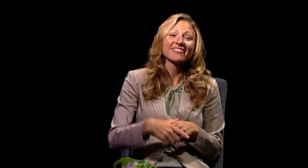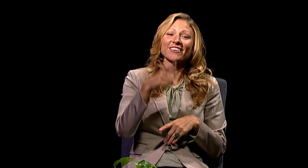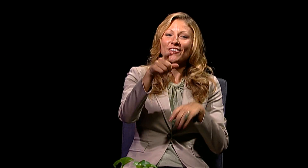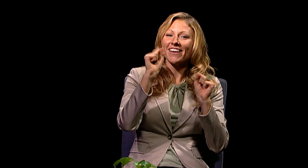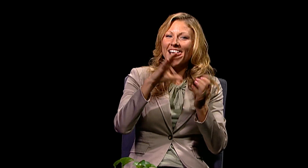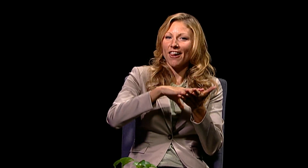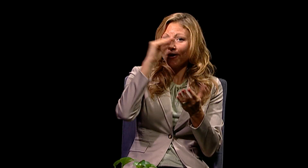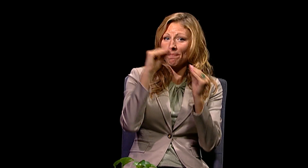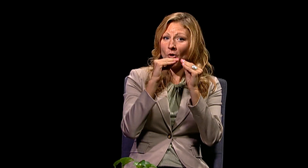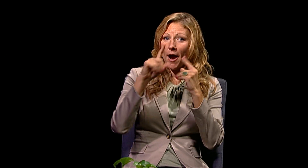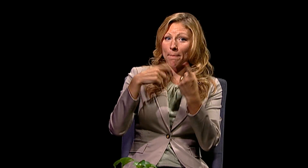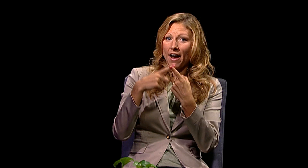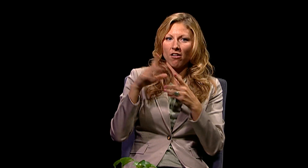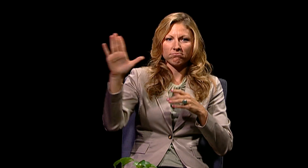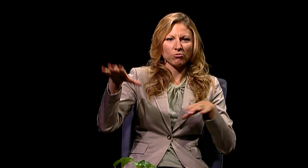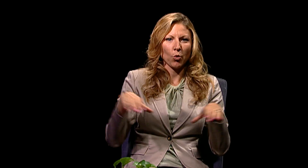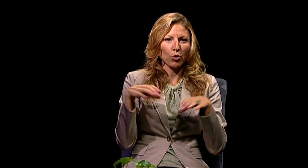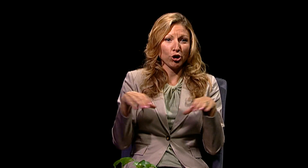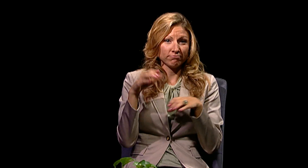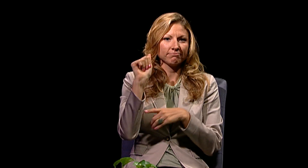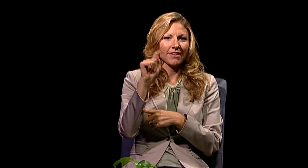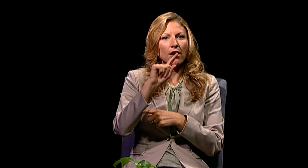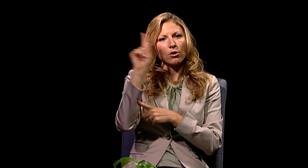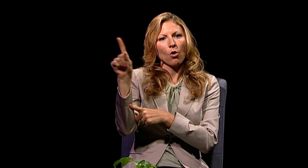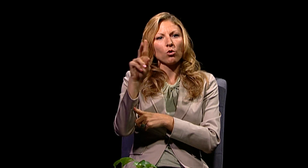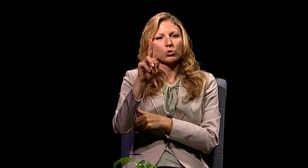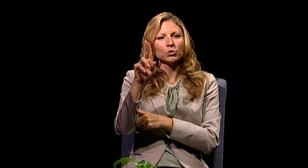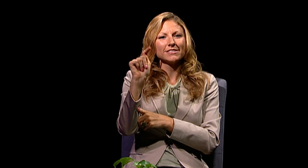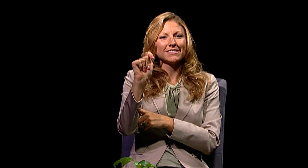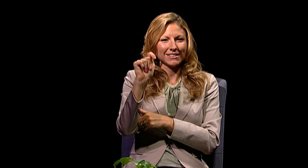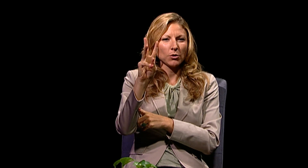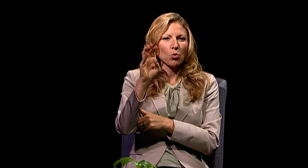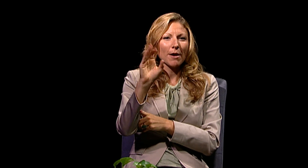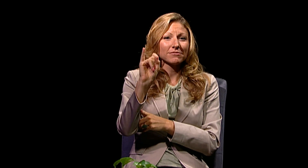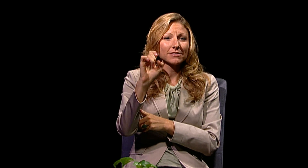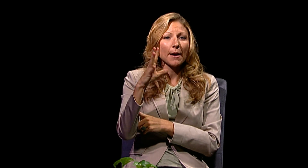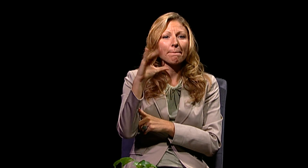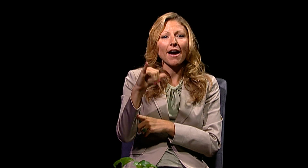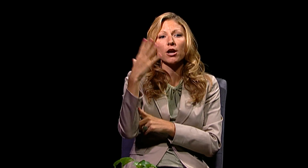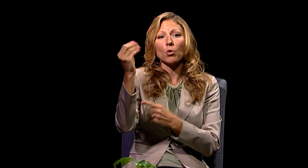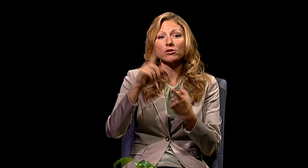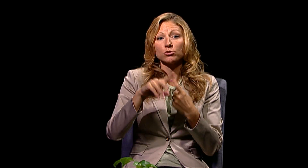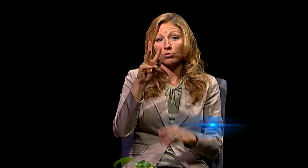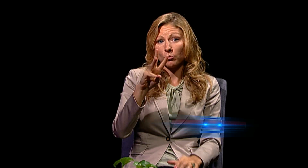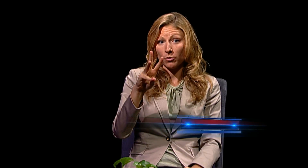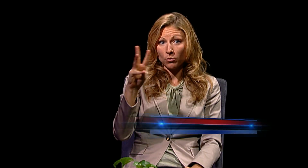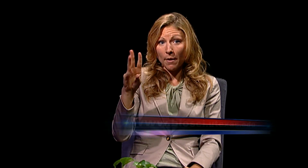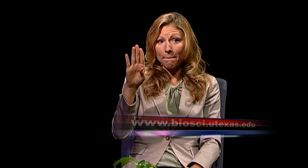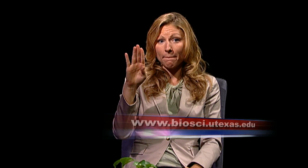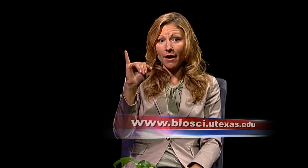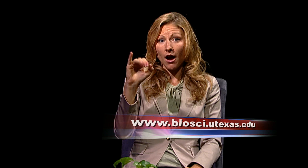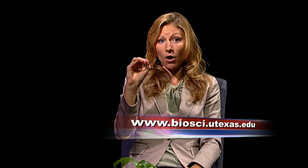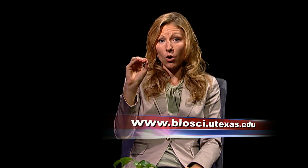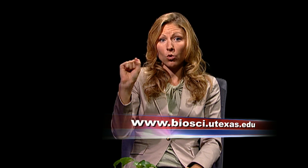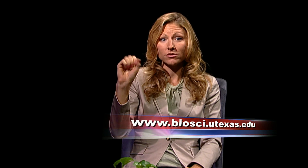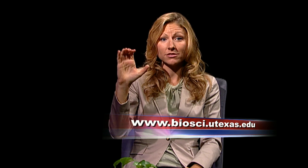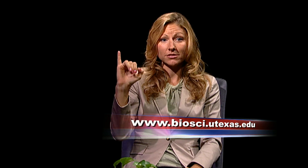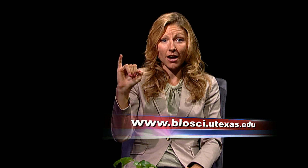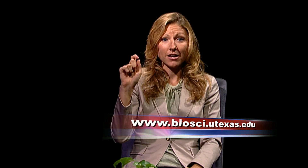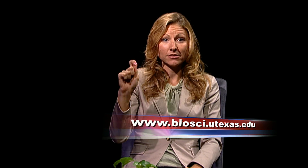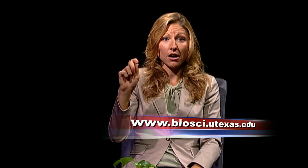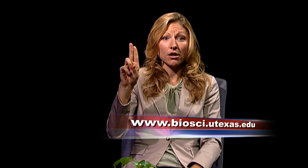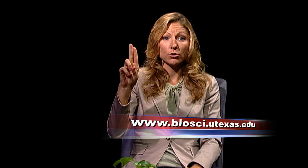Thank you. You can learn more about Dr. Parmesan's work at the UT website at